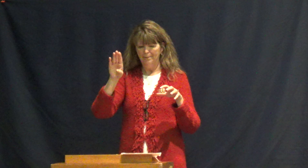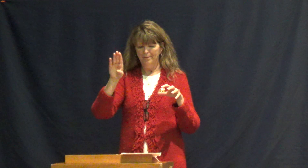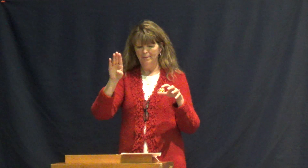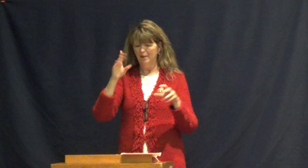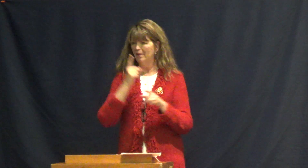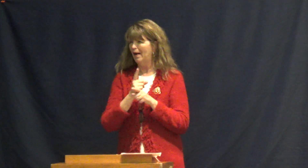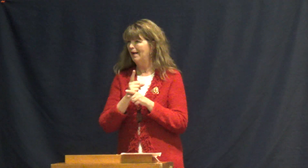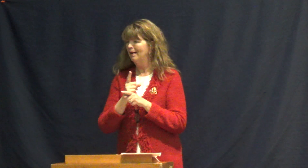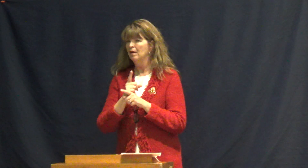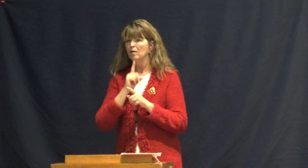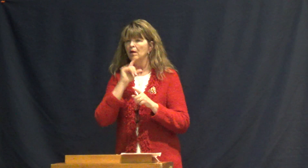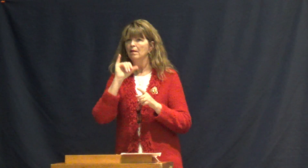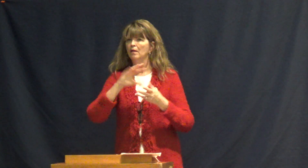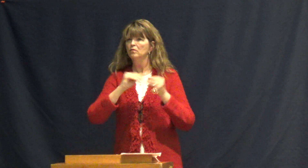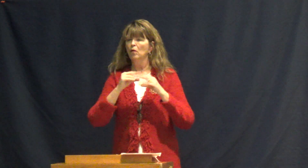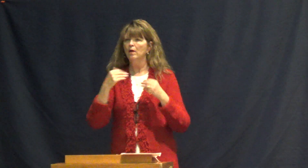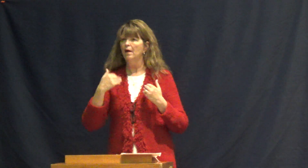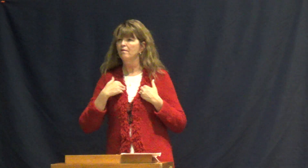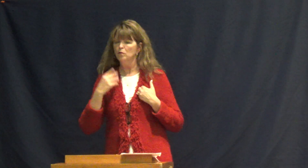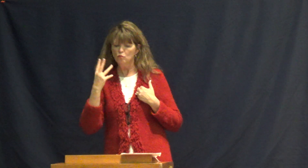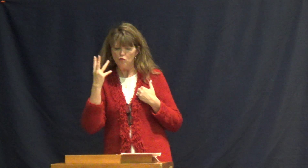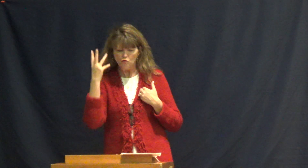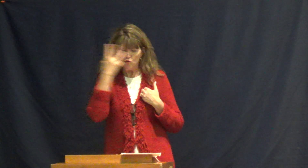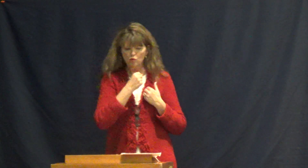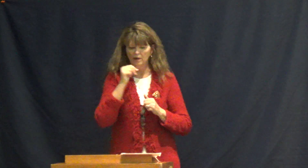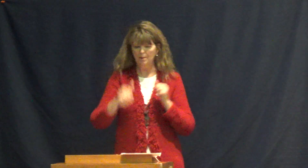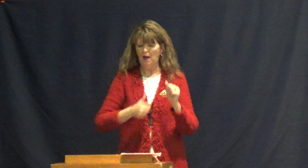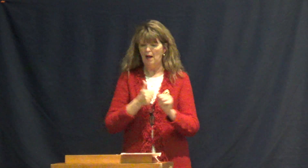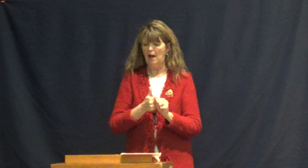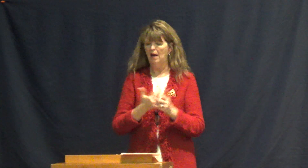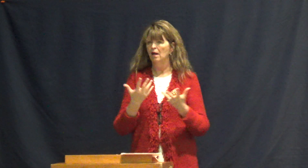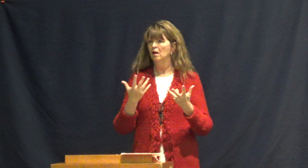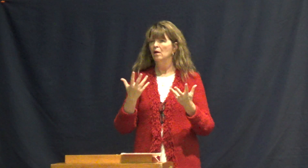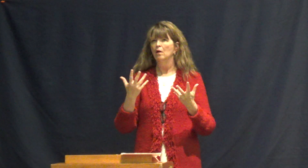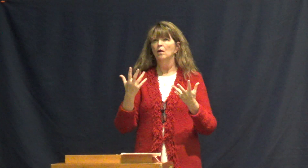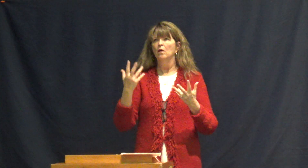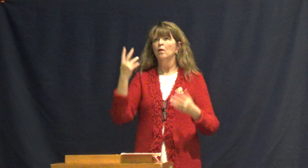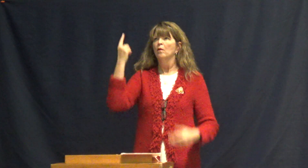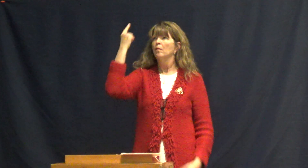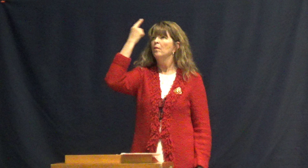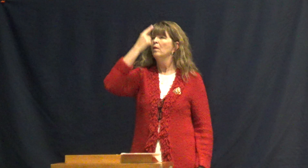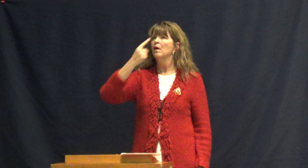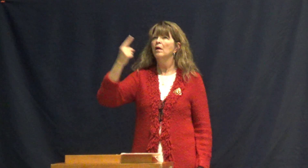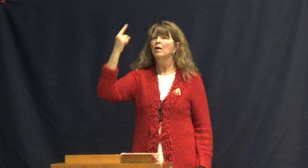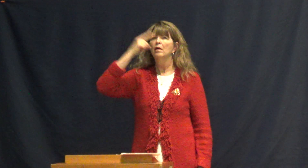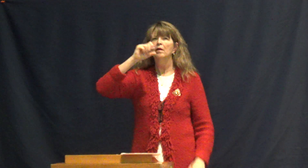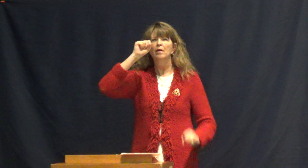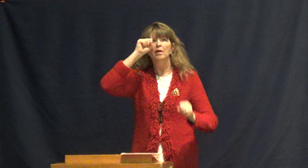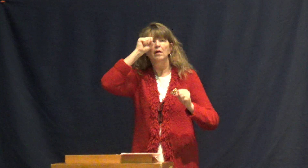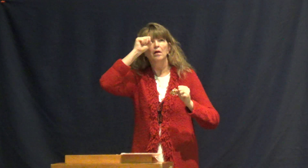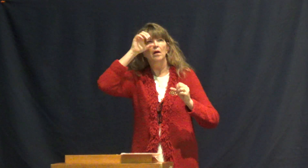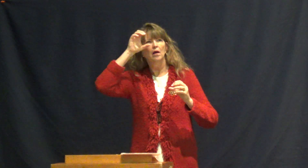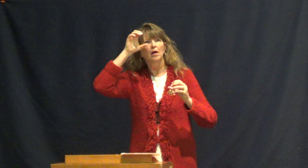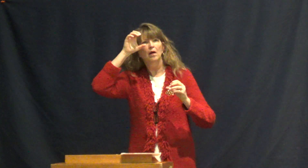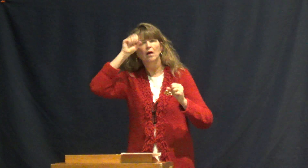And people becoming numb to the beauty, the